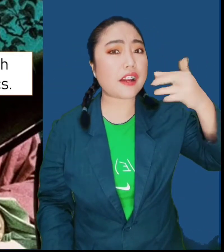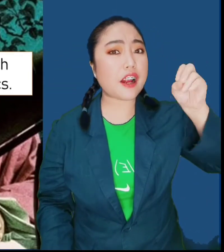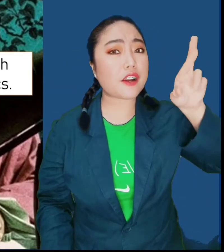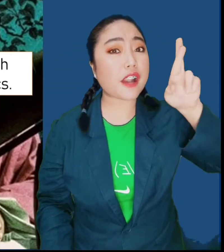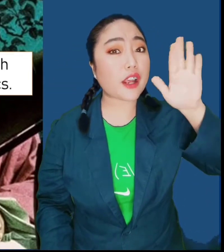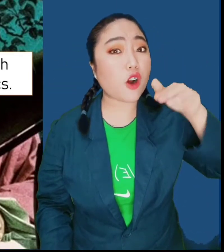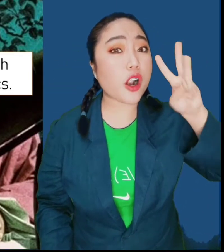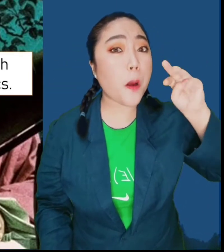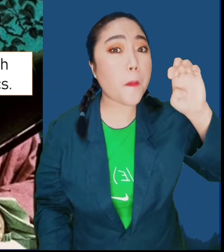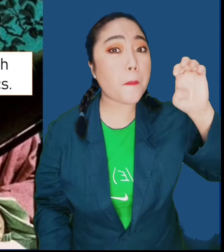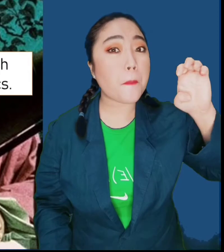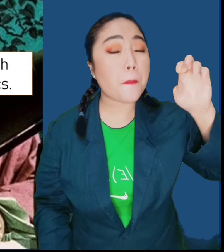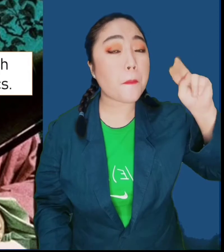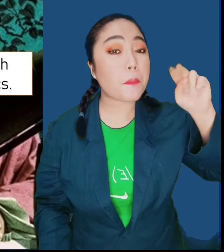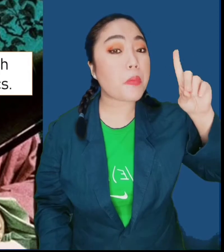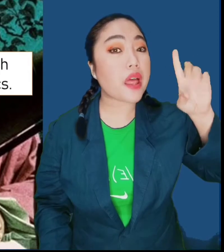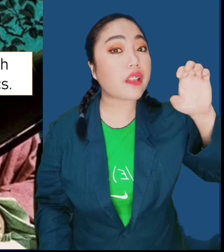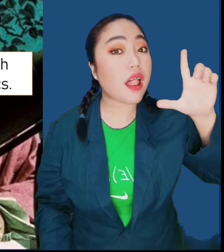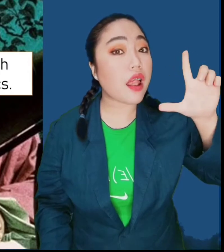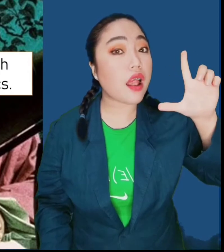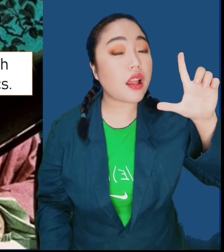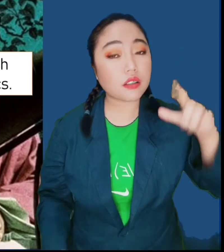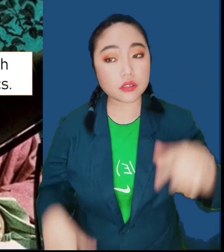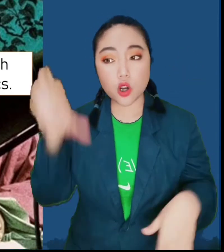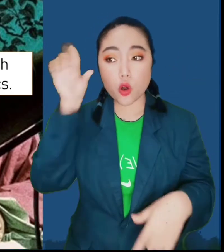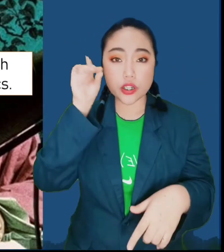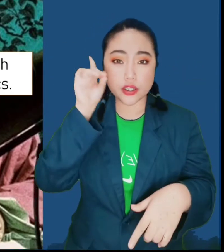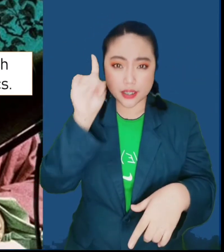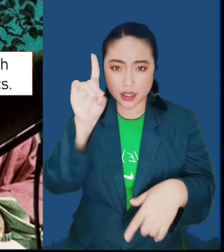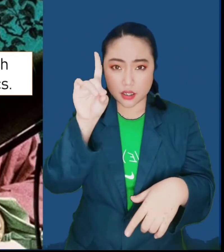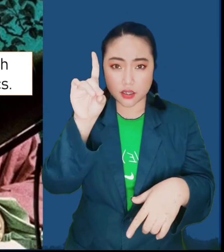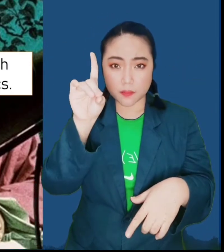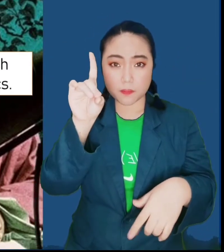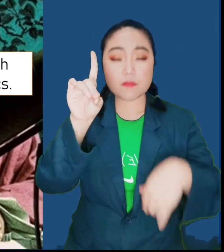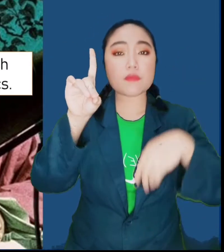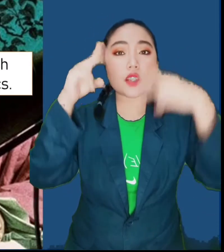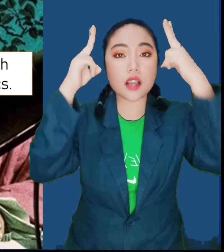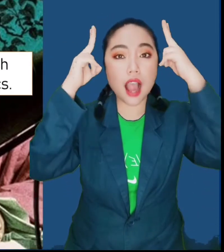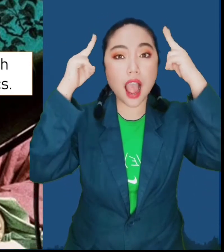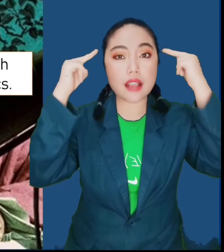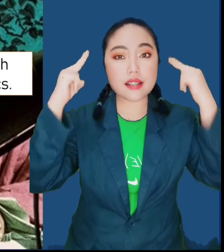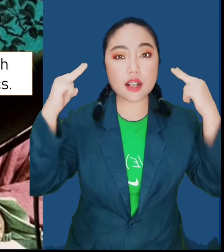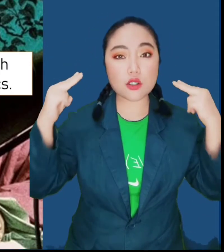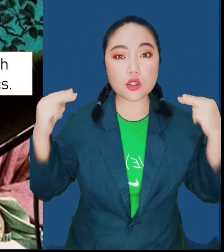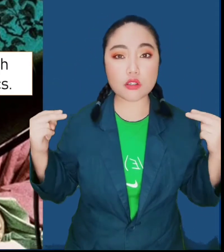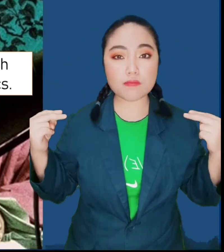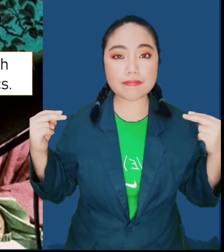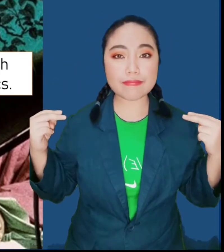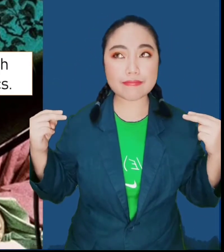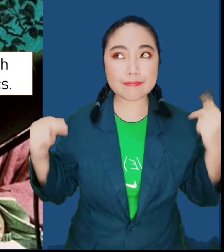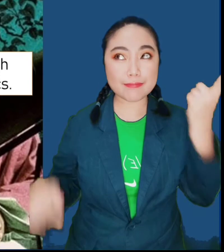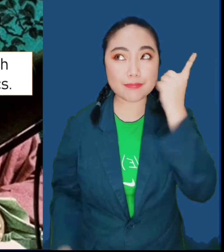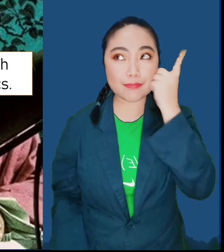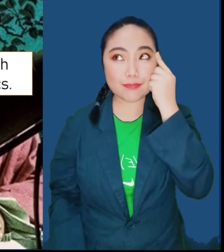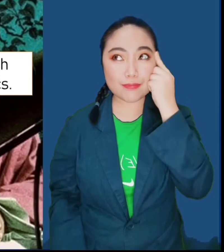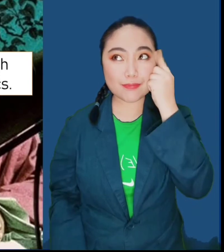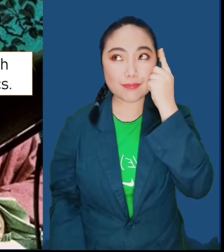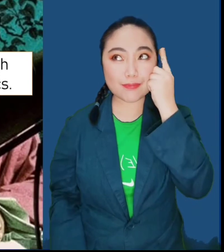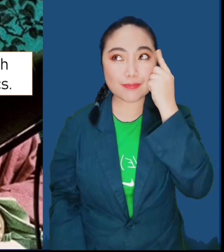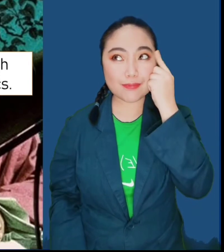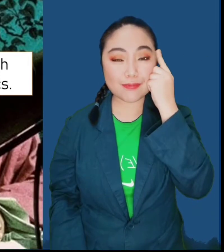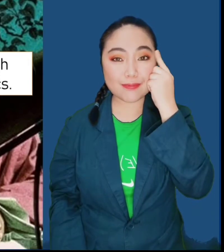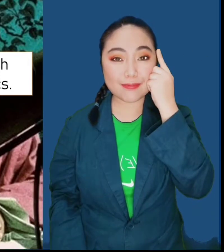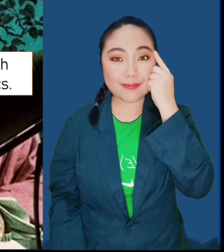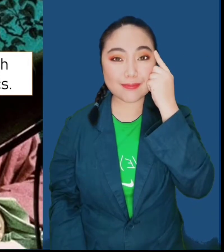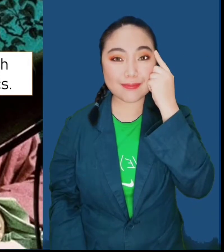Gregor Mendel. Or D. Isaac Newton. Think.